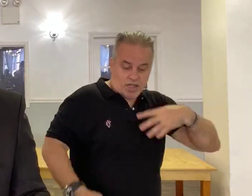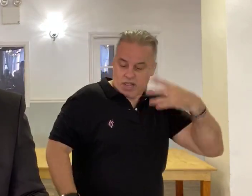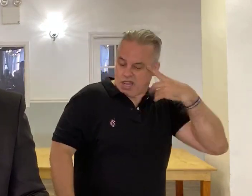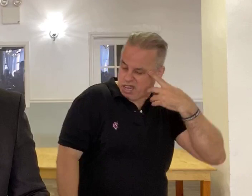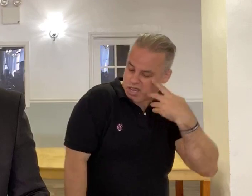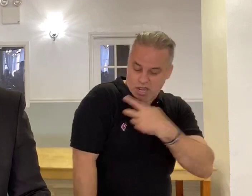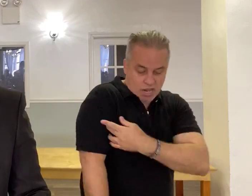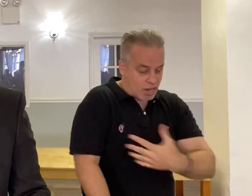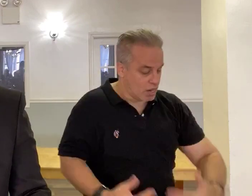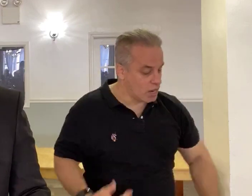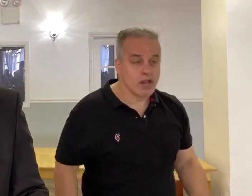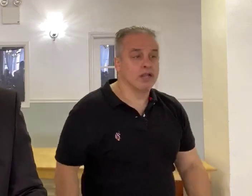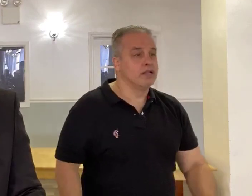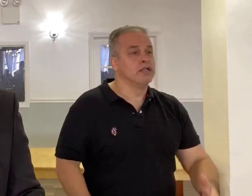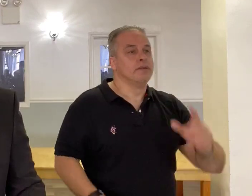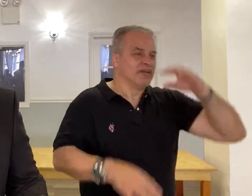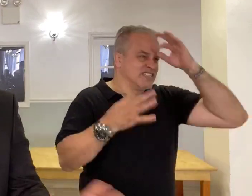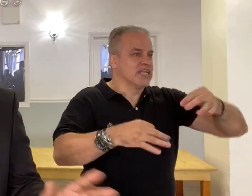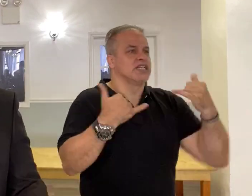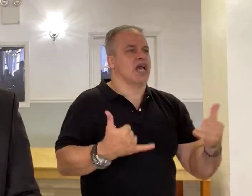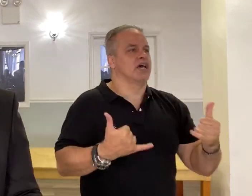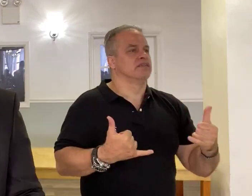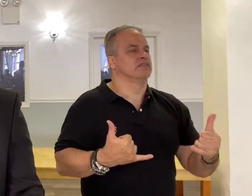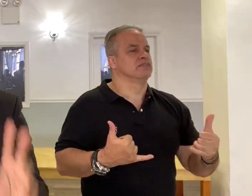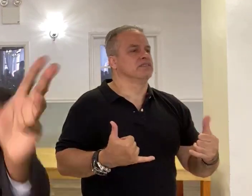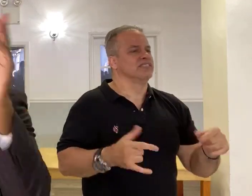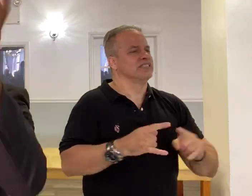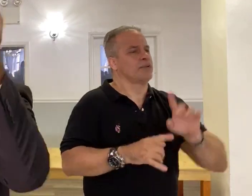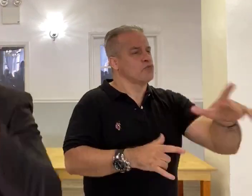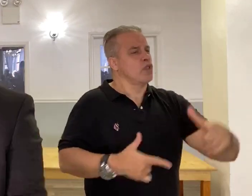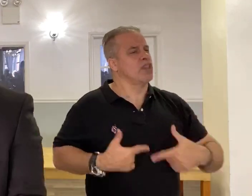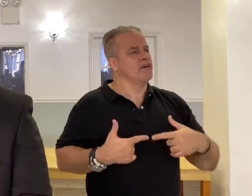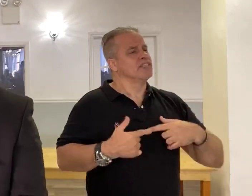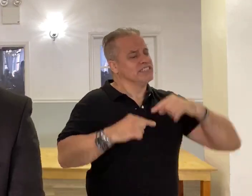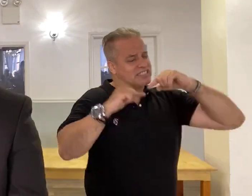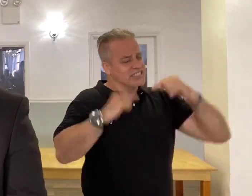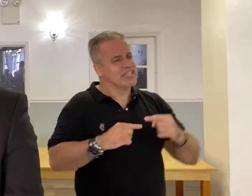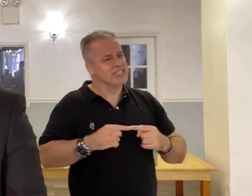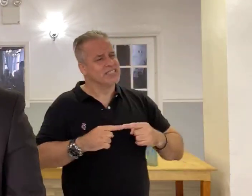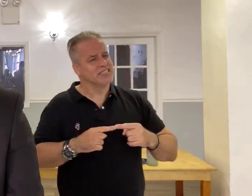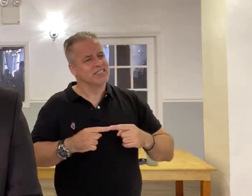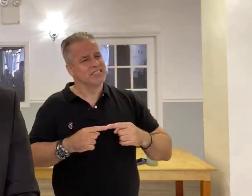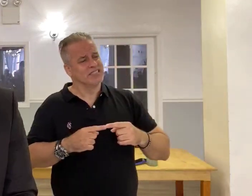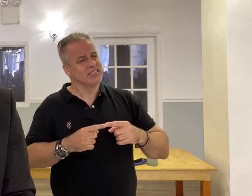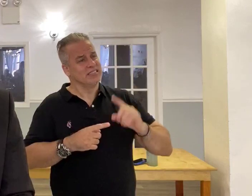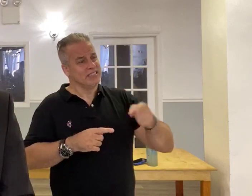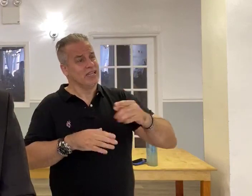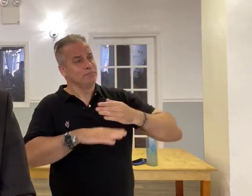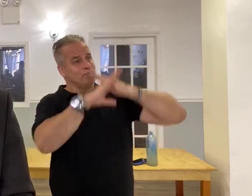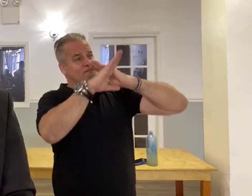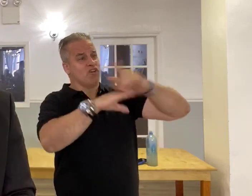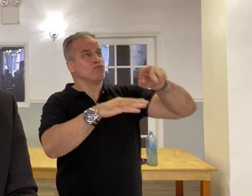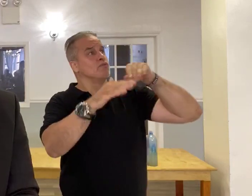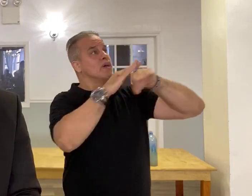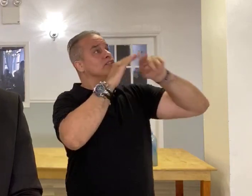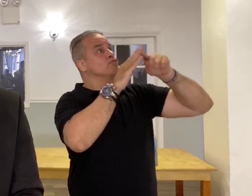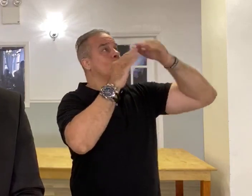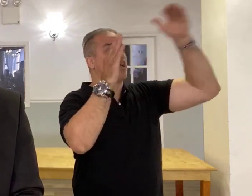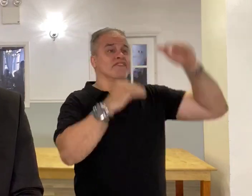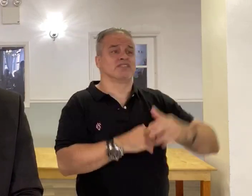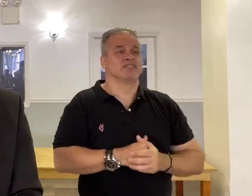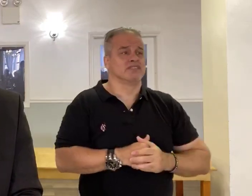want to stall. Hopefully you forget about it and you won't ask me again. Okay? Let me pray about